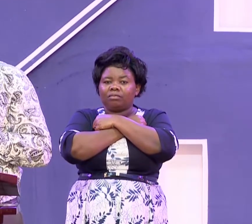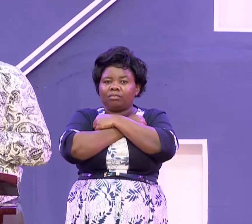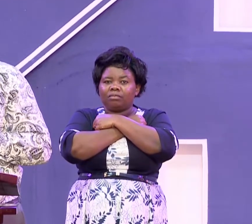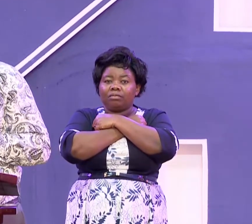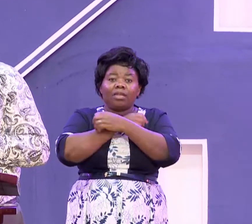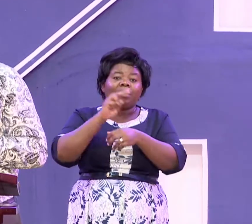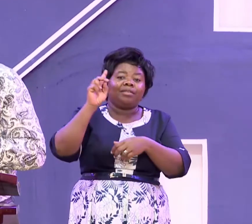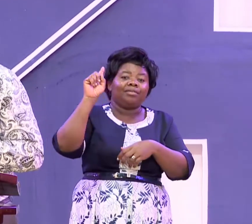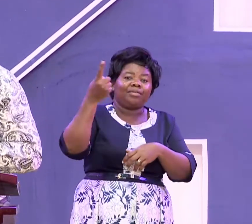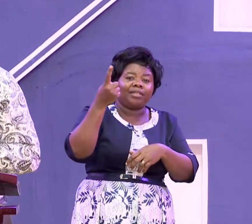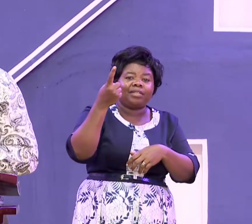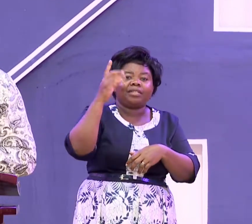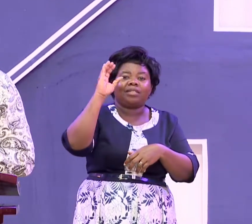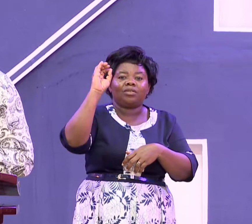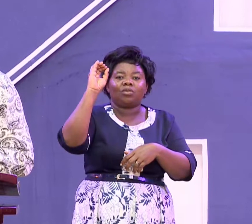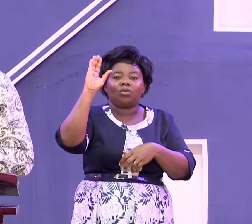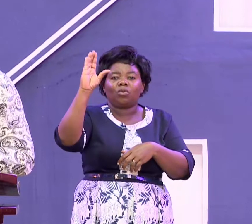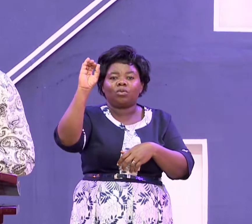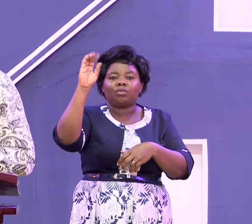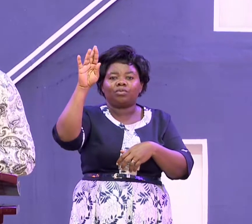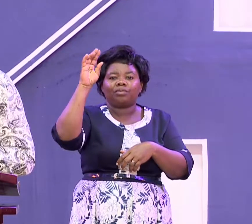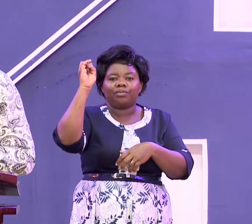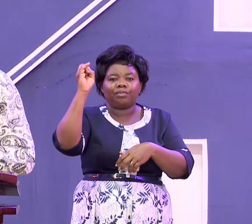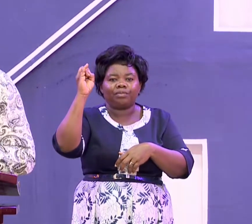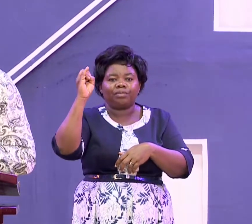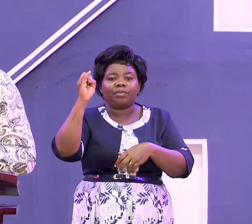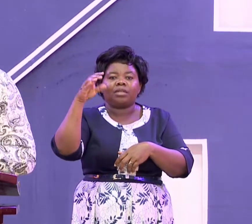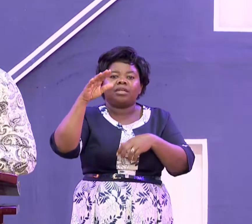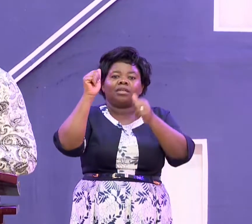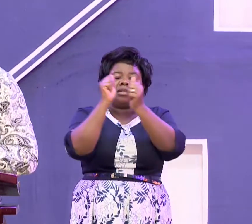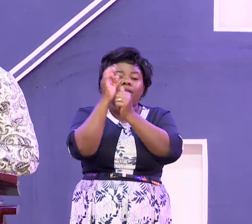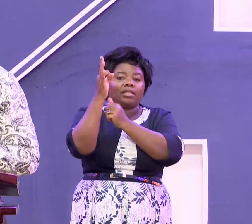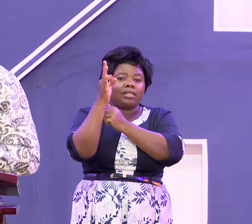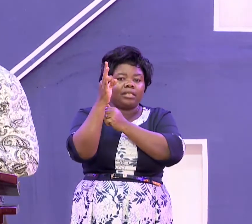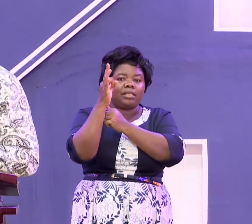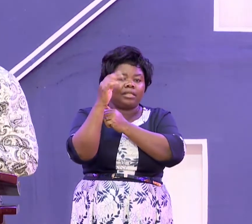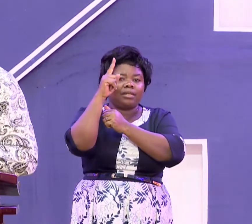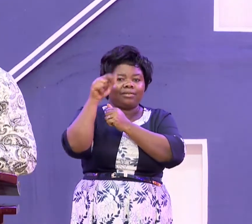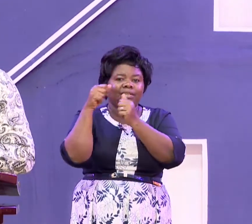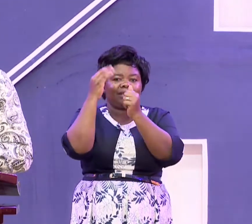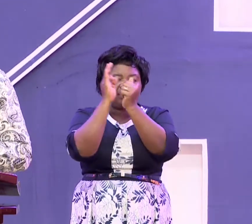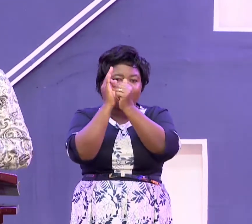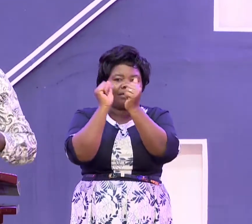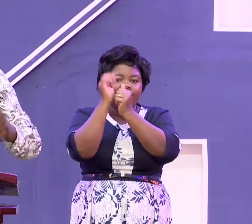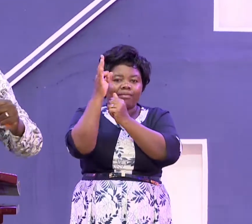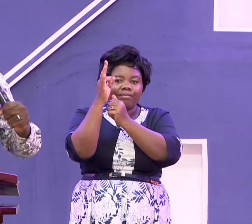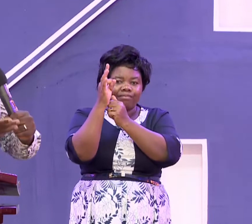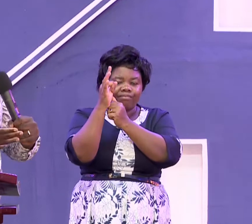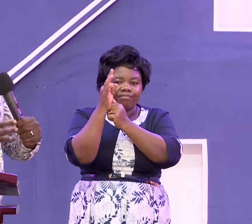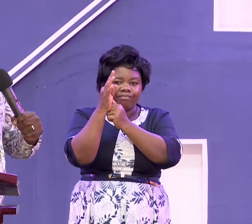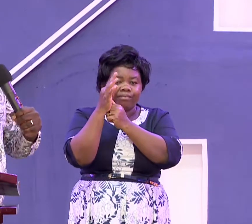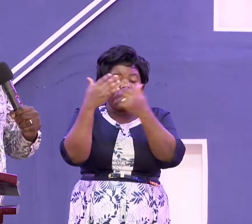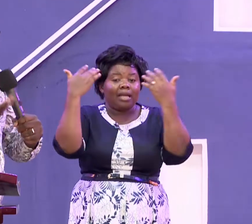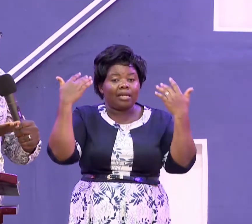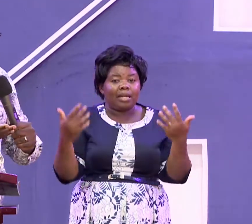In 1 Corinthians 13 it says, Bakorinza kisoka 13 agamba, I think verse 13. Olinyore 13. So now